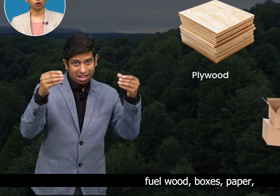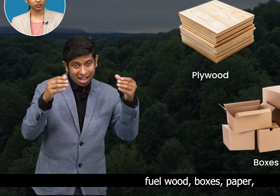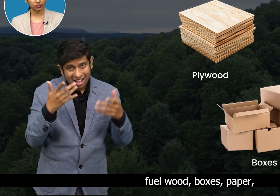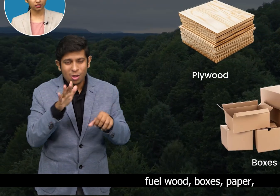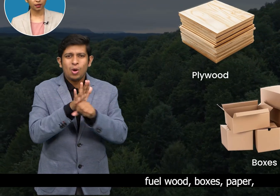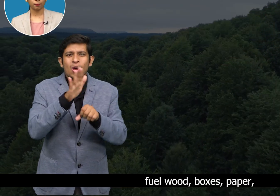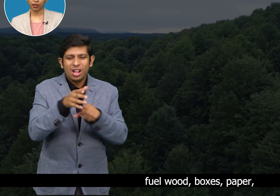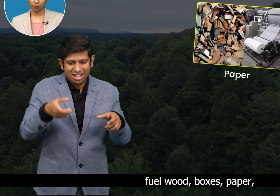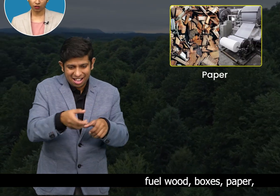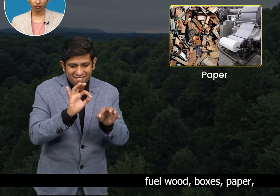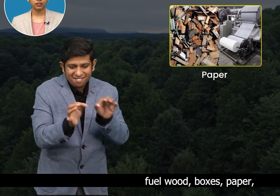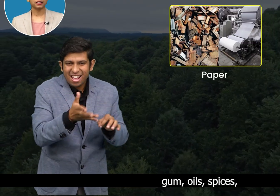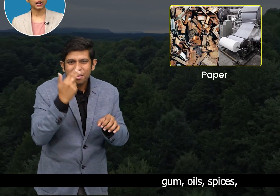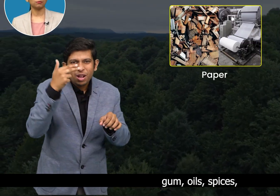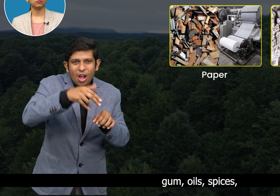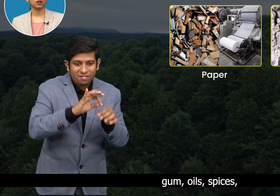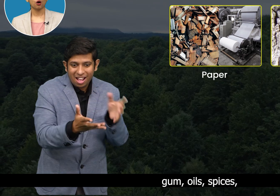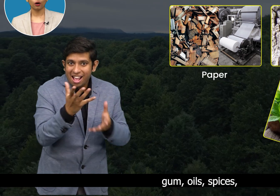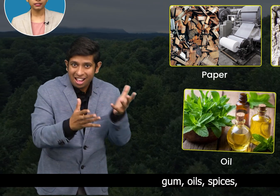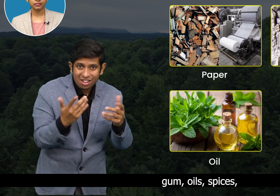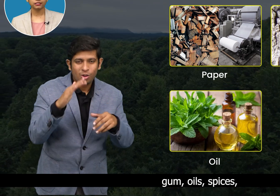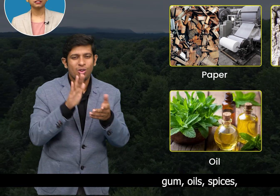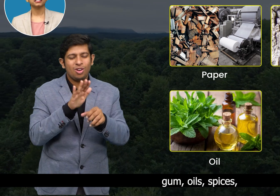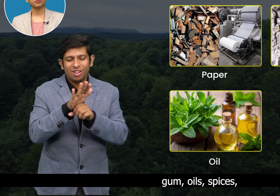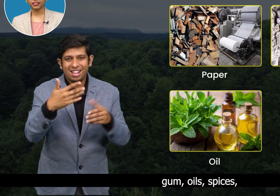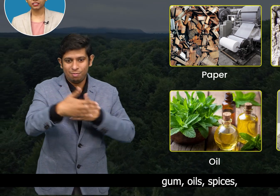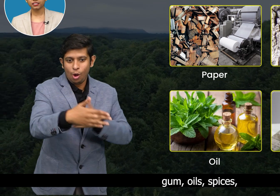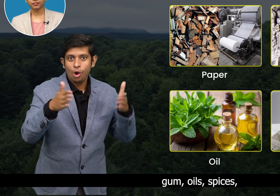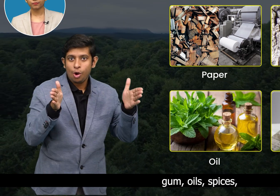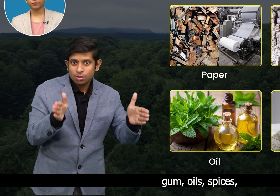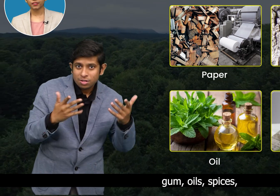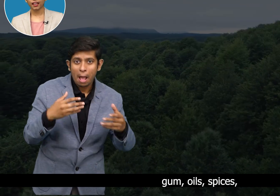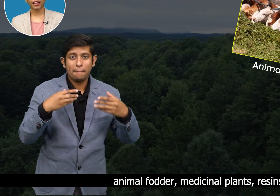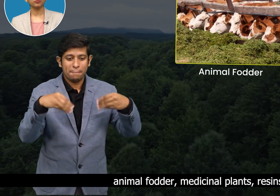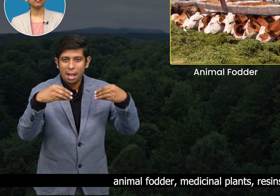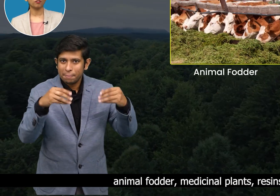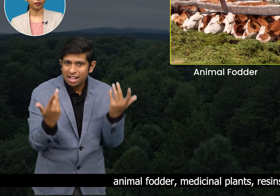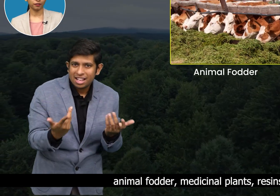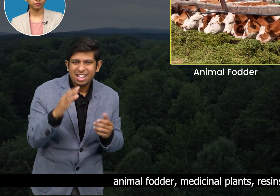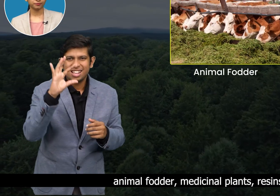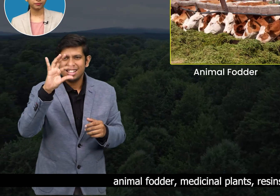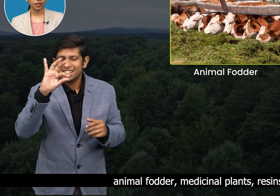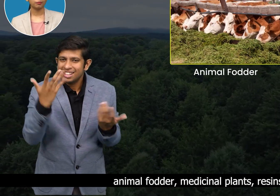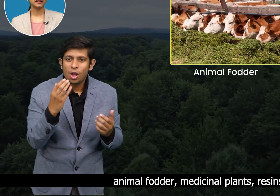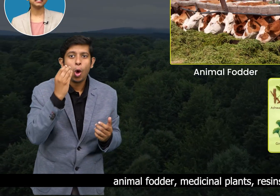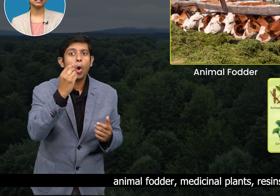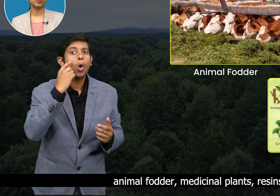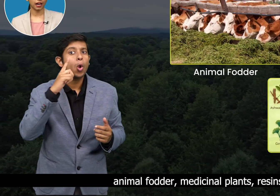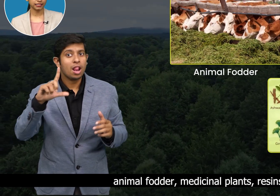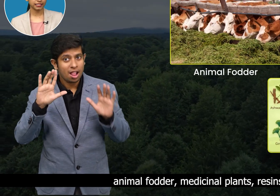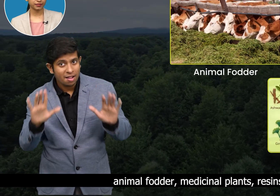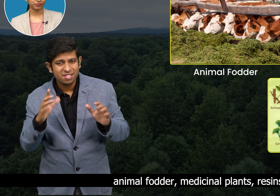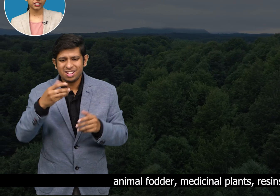boxes, paper, gum, oils, spices, animal fodder,